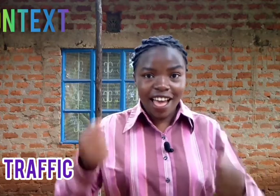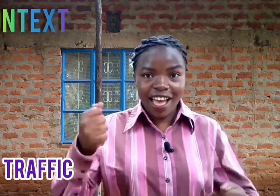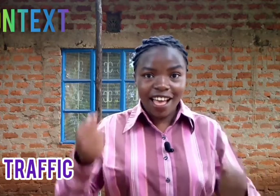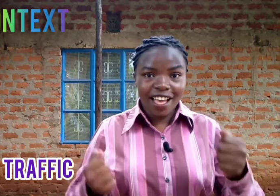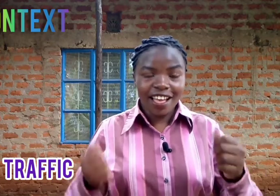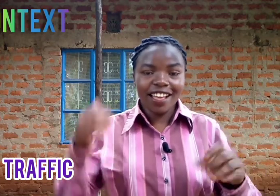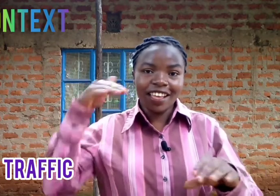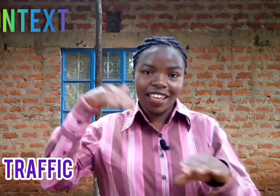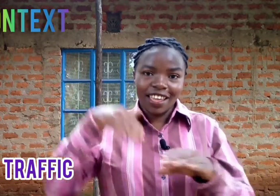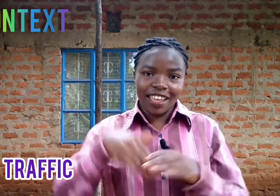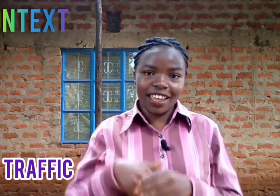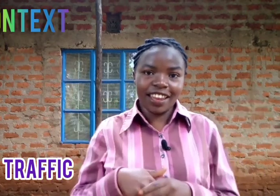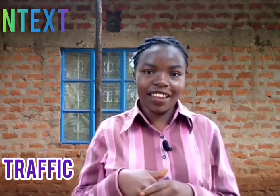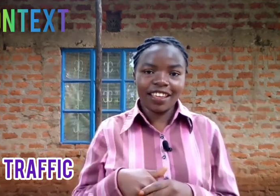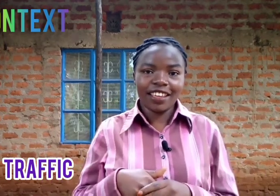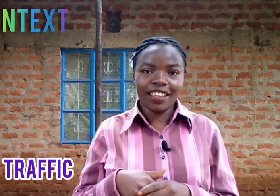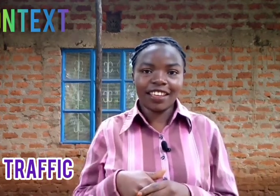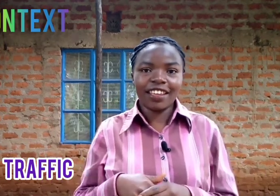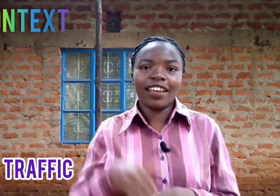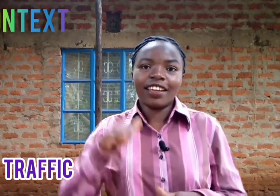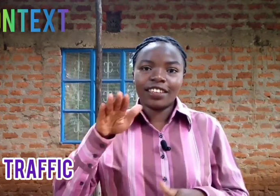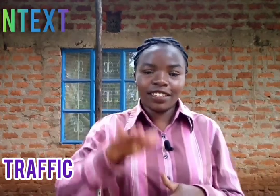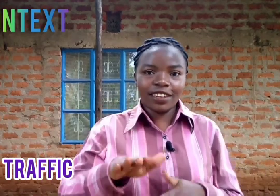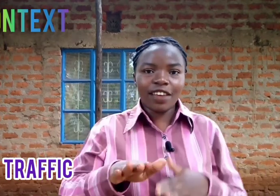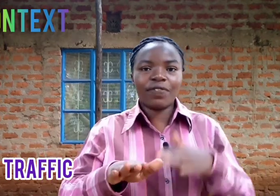Car in traffic.